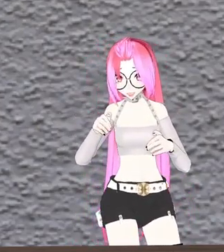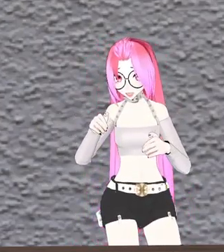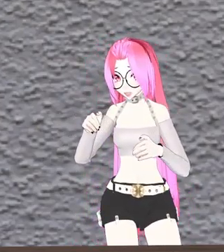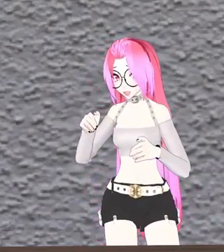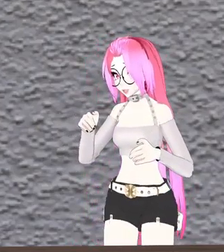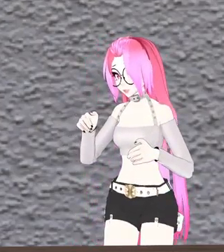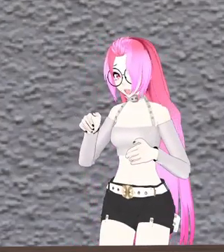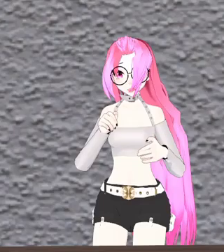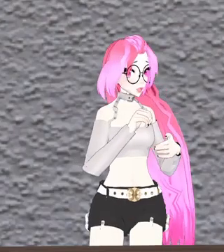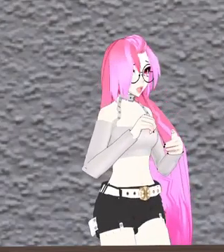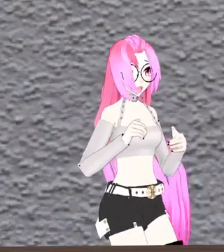I need people,